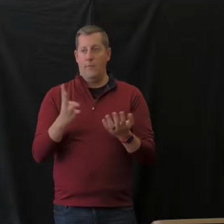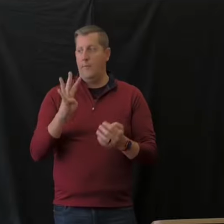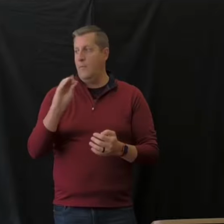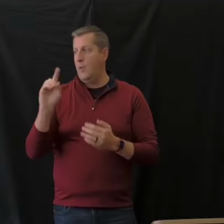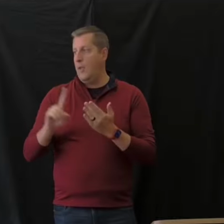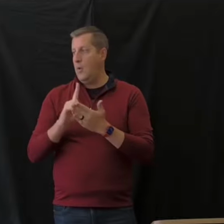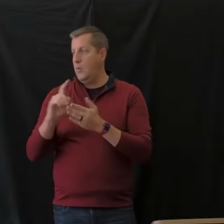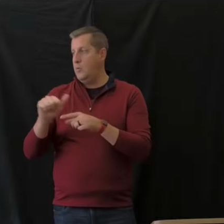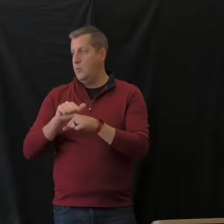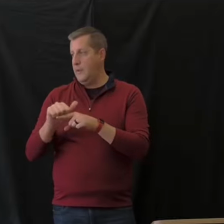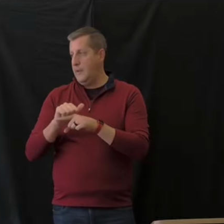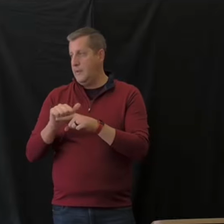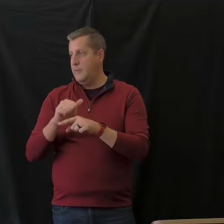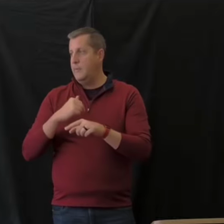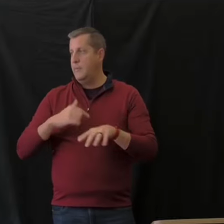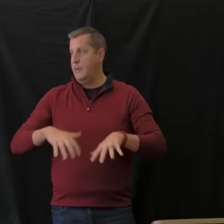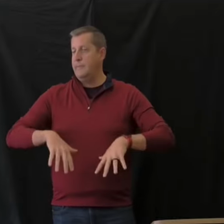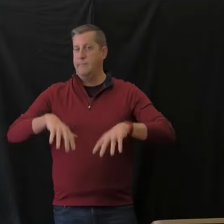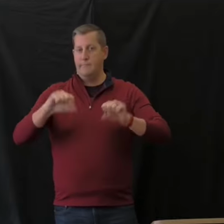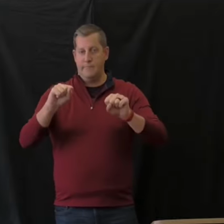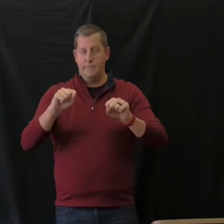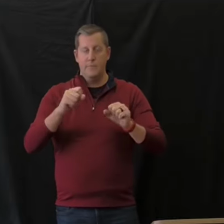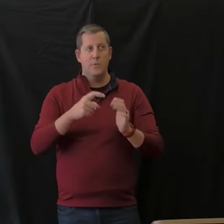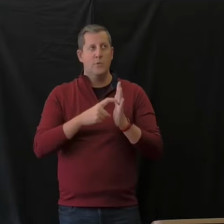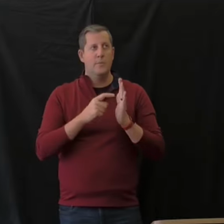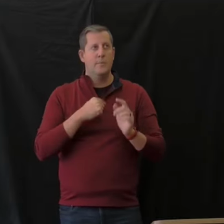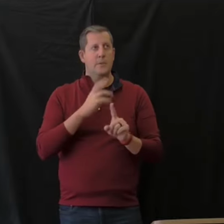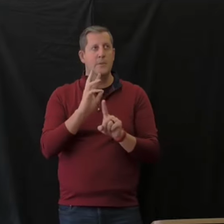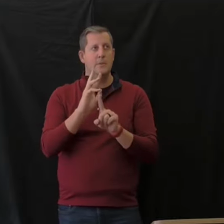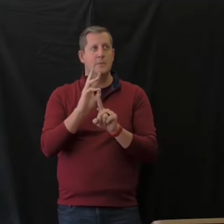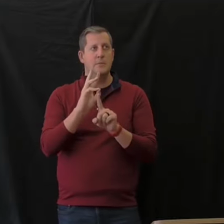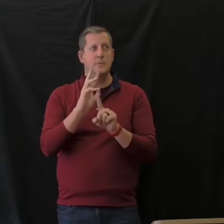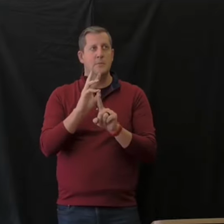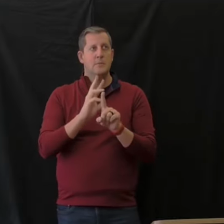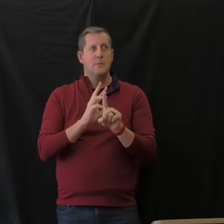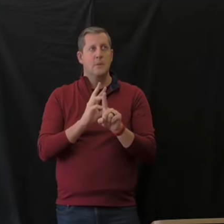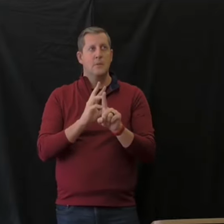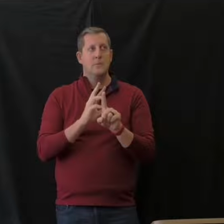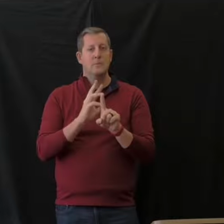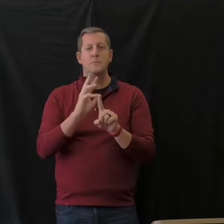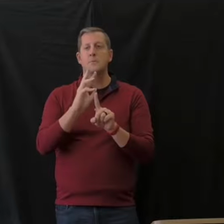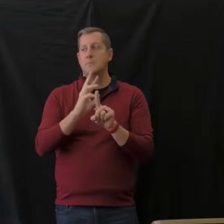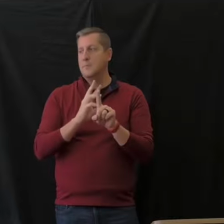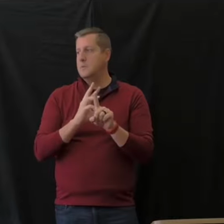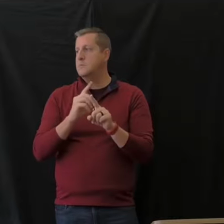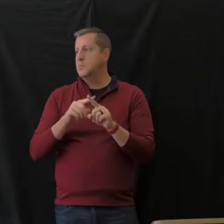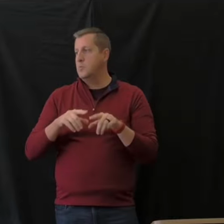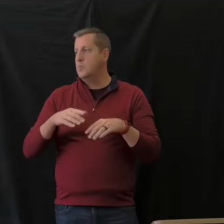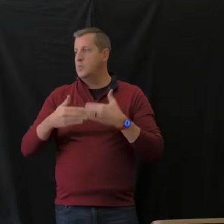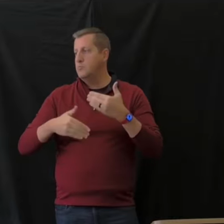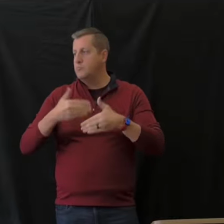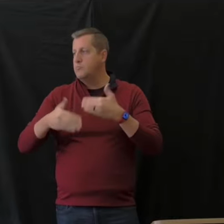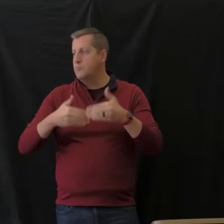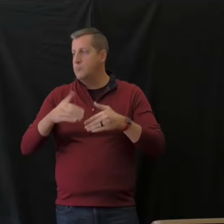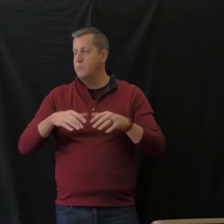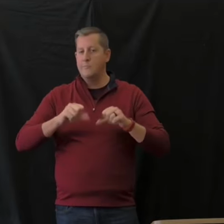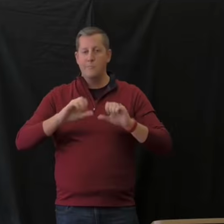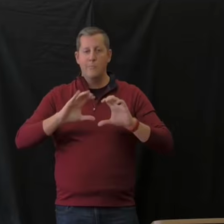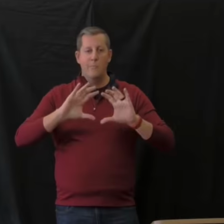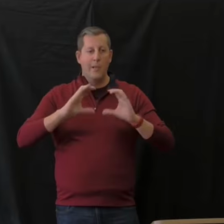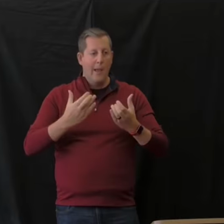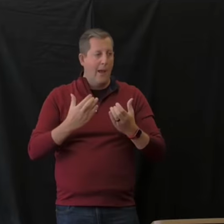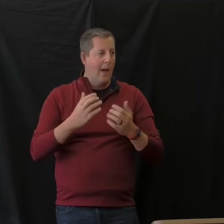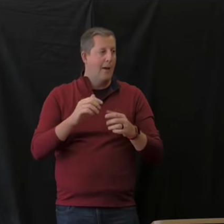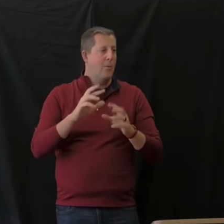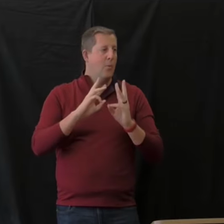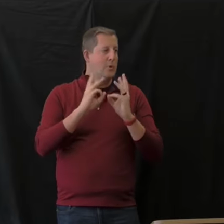program which would allow me to get the 40 hours of practice that I needed around